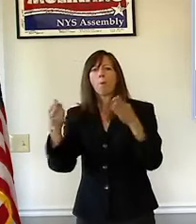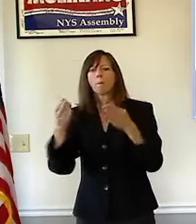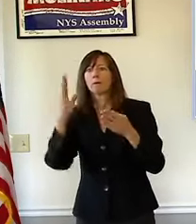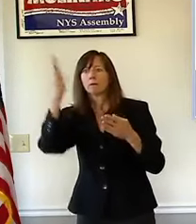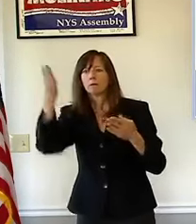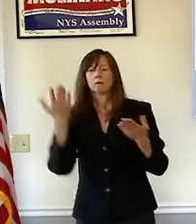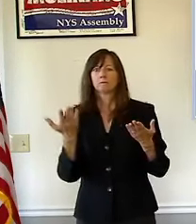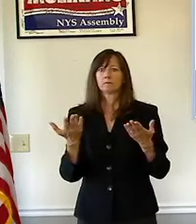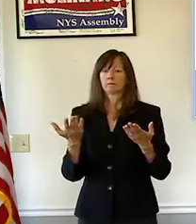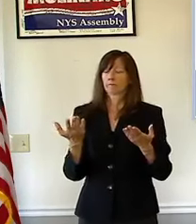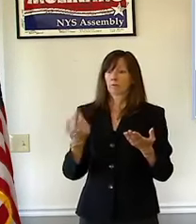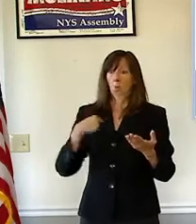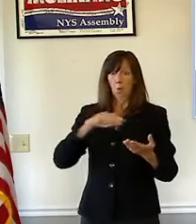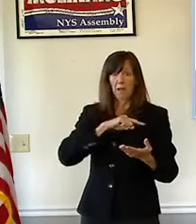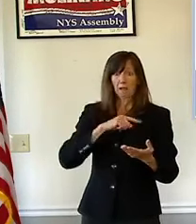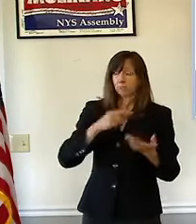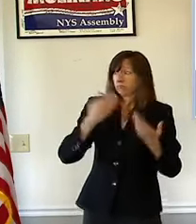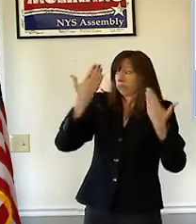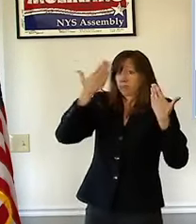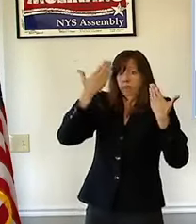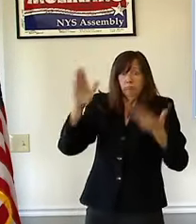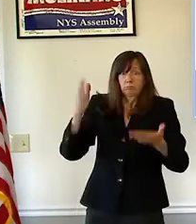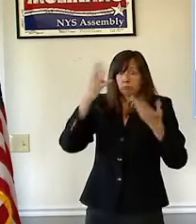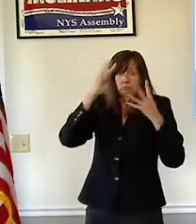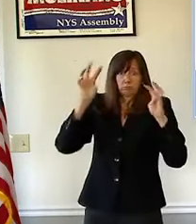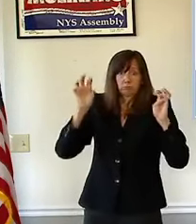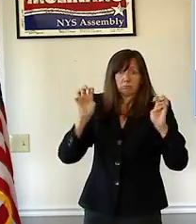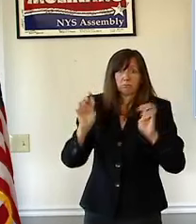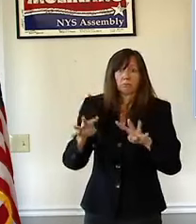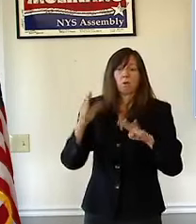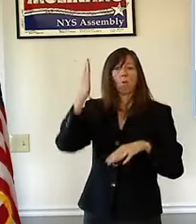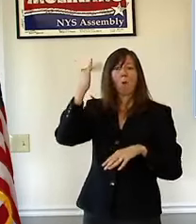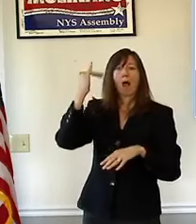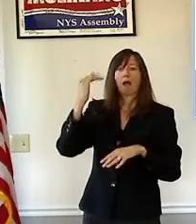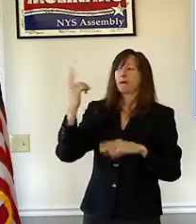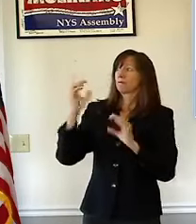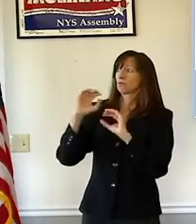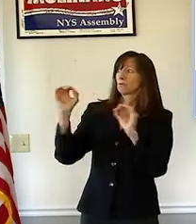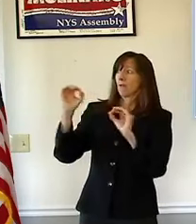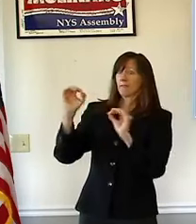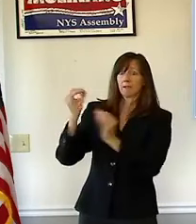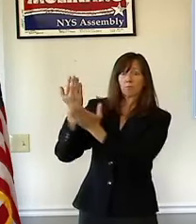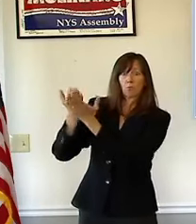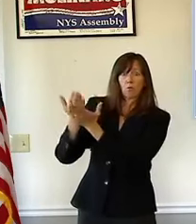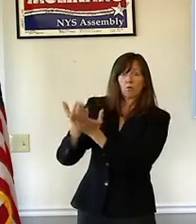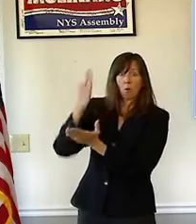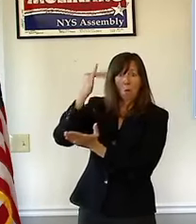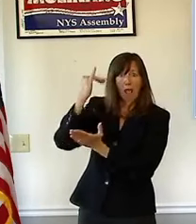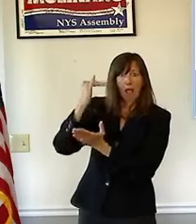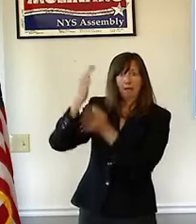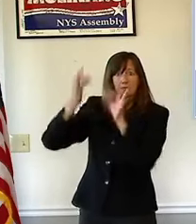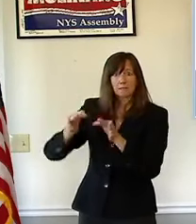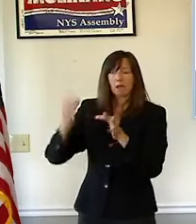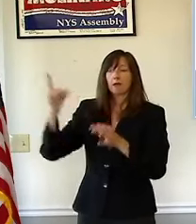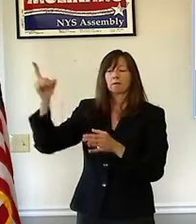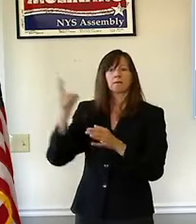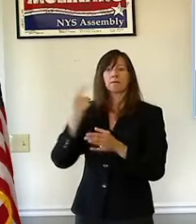anything other than they're working on it. Not trying to express frustration